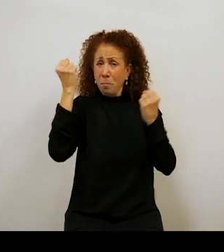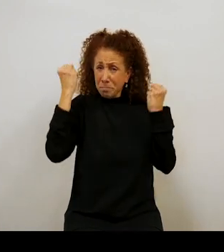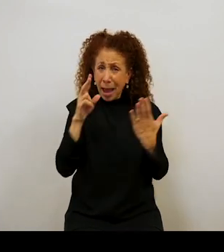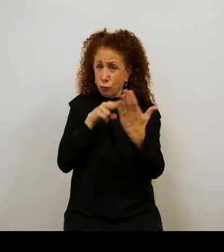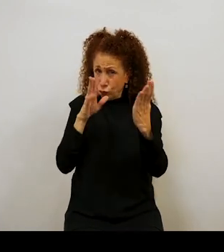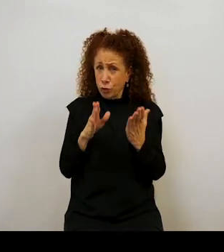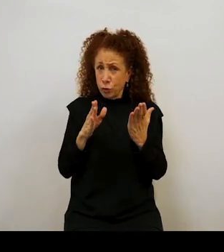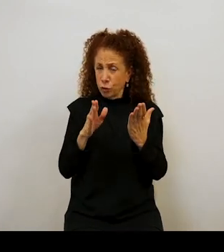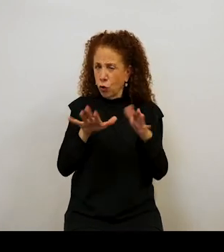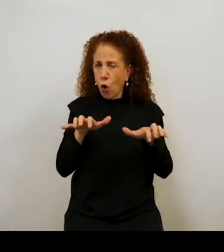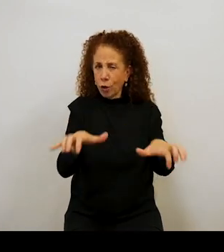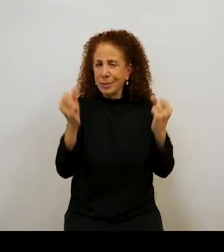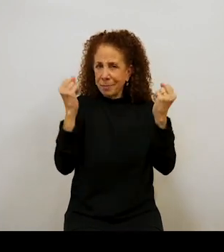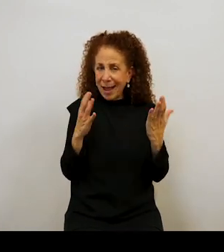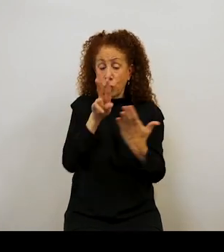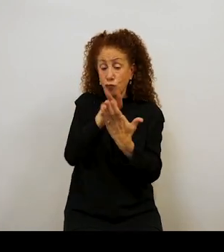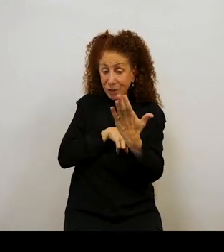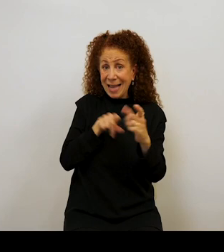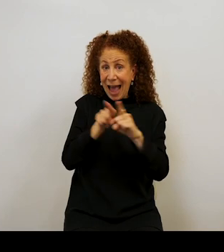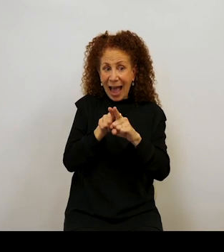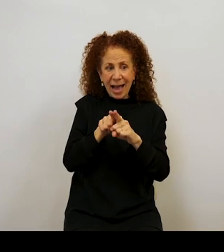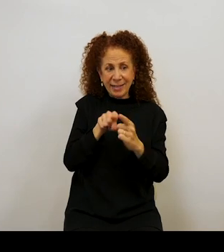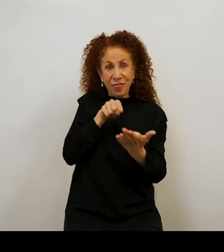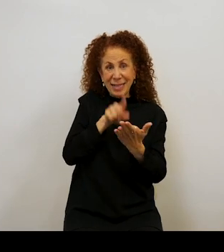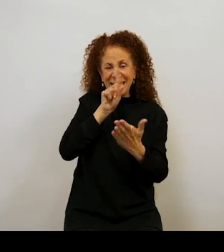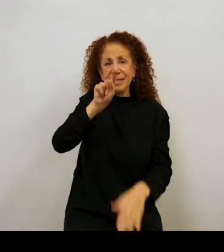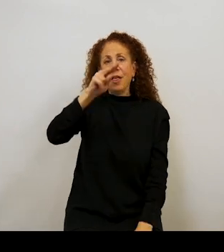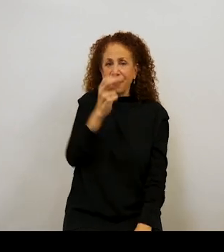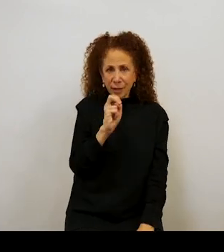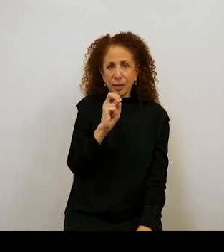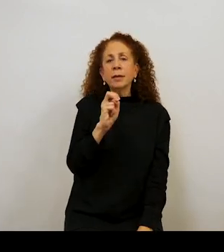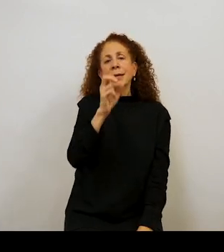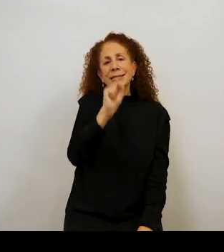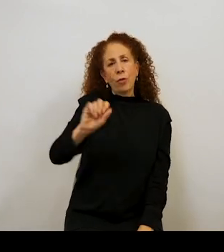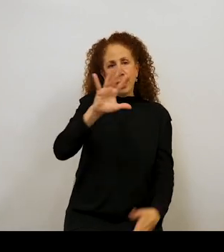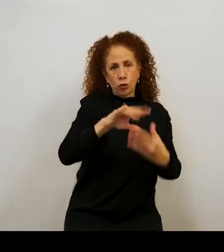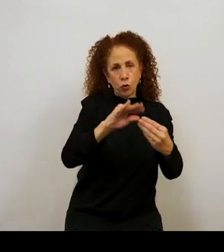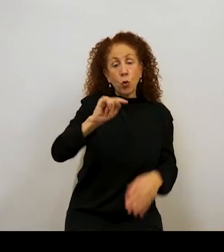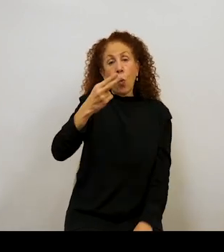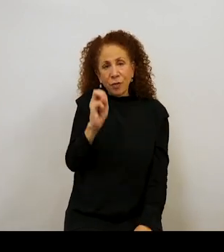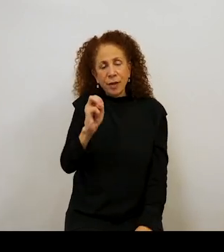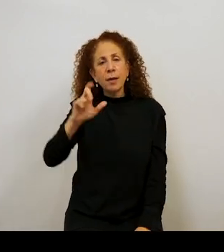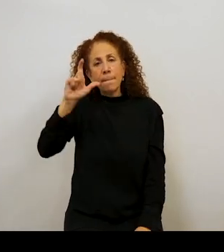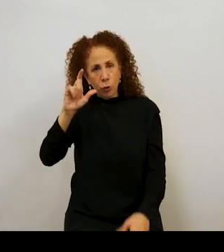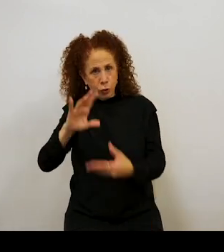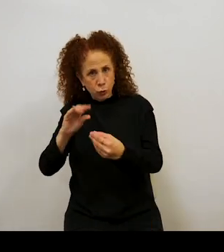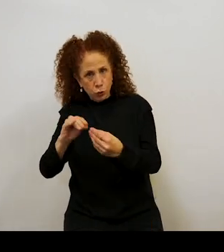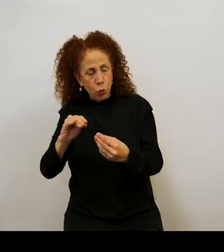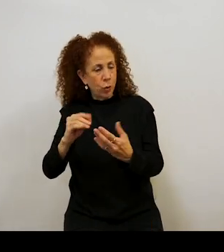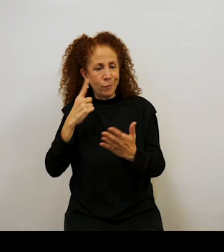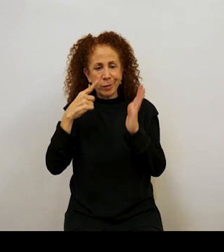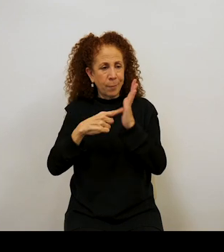audience may be, for example, reading this as the South Asian story or the Muslim story of, you know, for example, of a